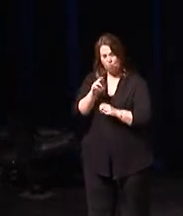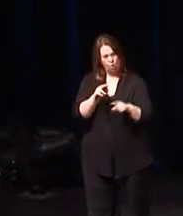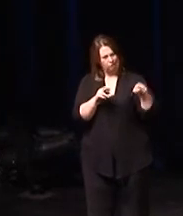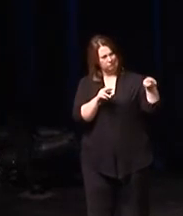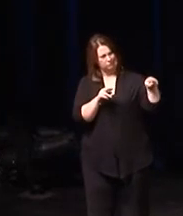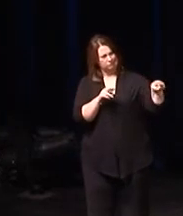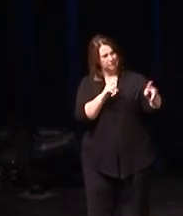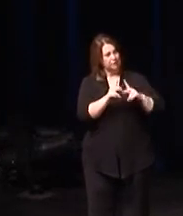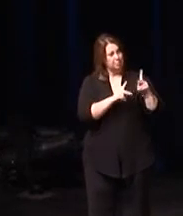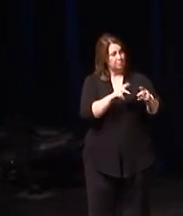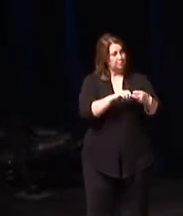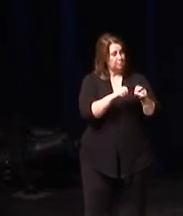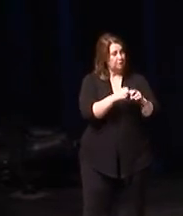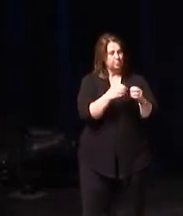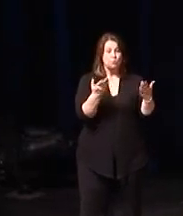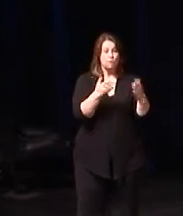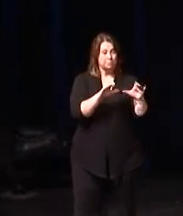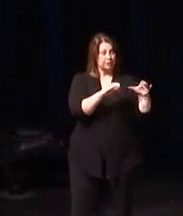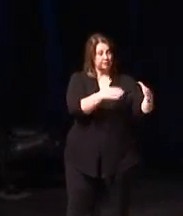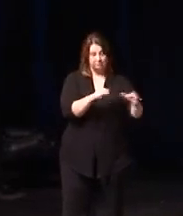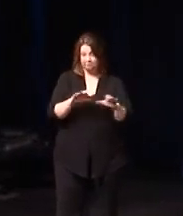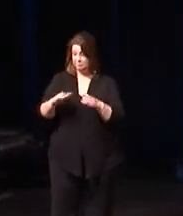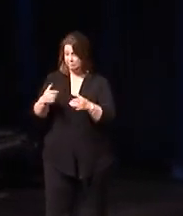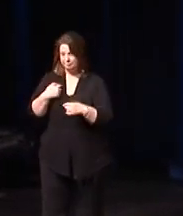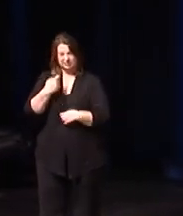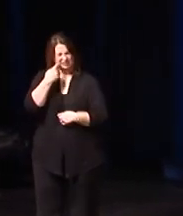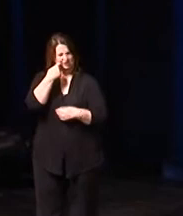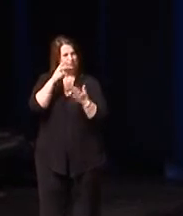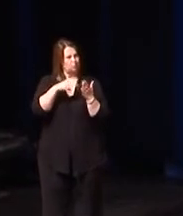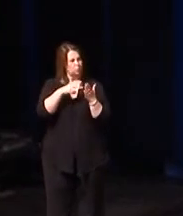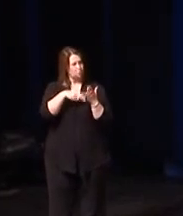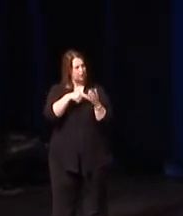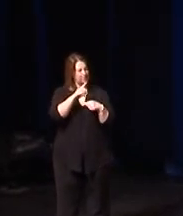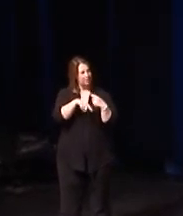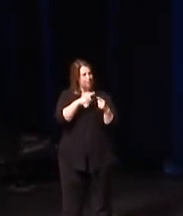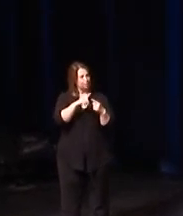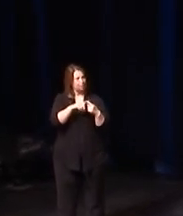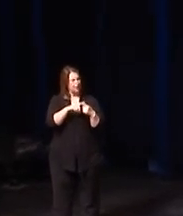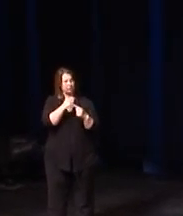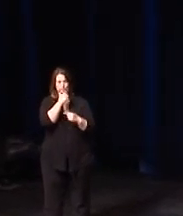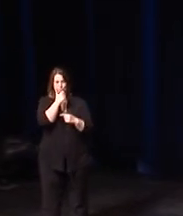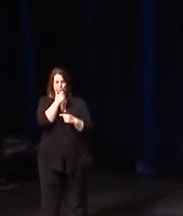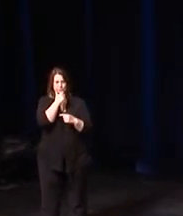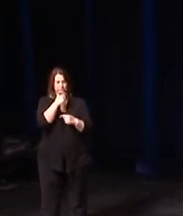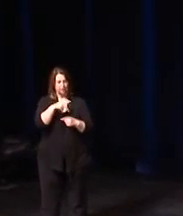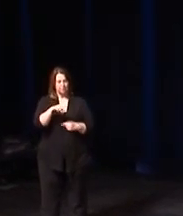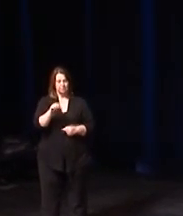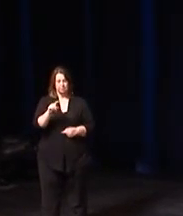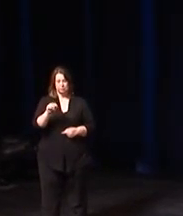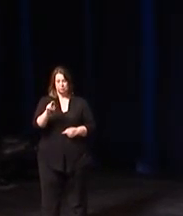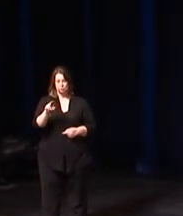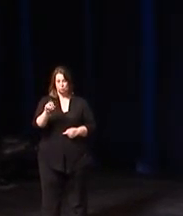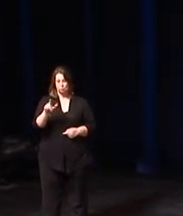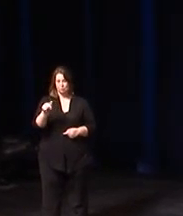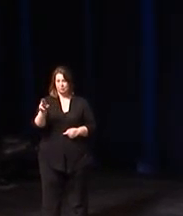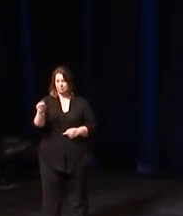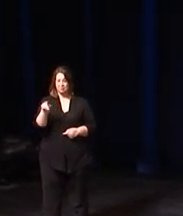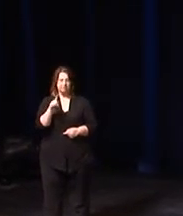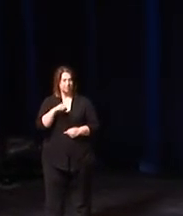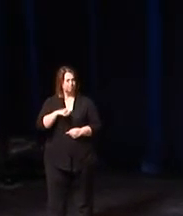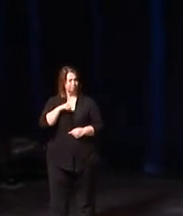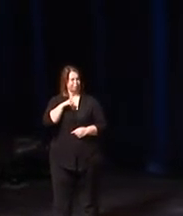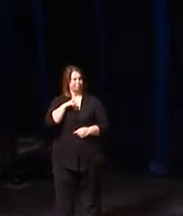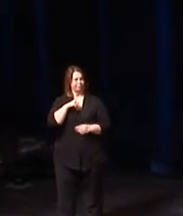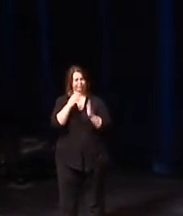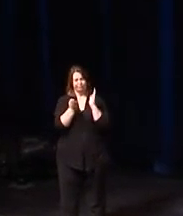problem. How about categories? I was just reading a Fortune article about British Petroleum, and they were so proud of the fact that they cut down slips